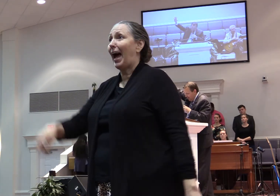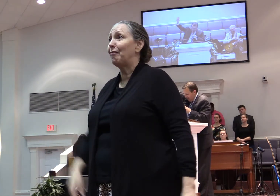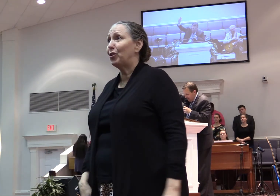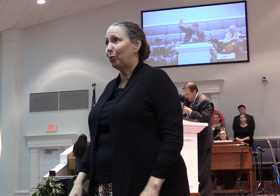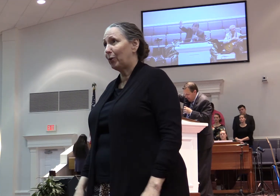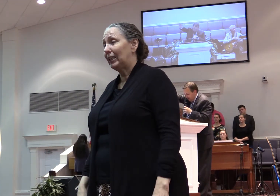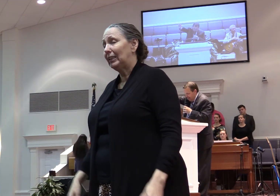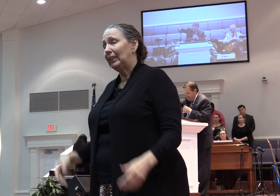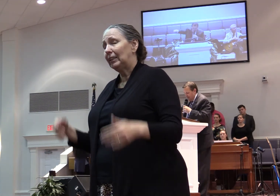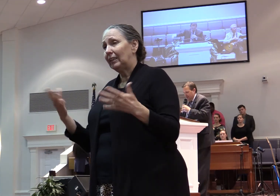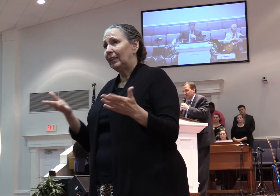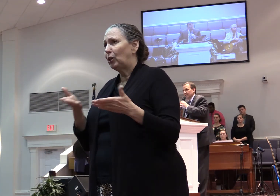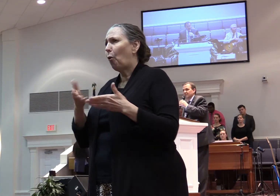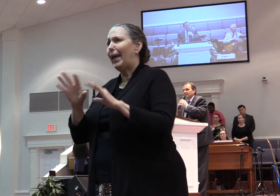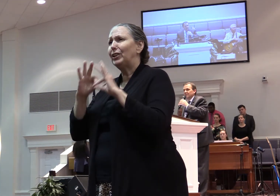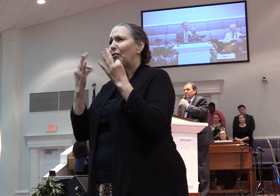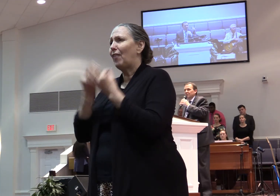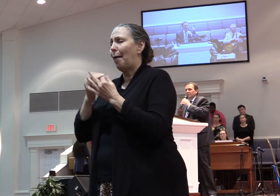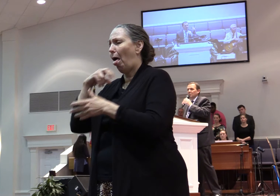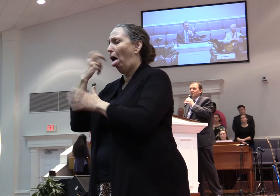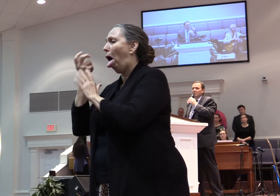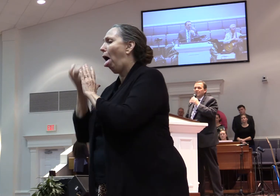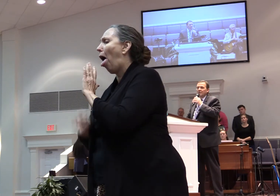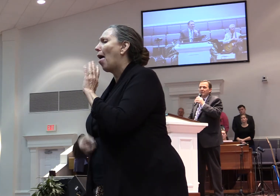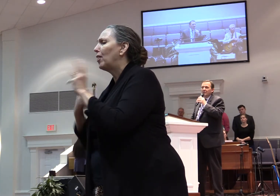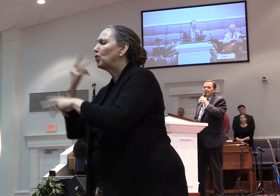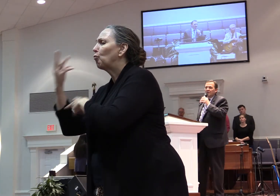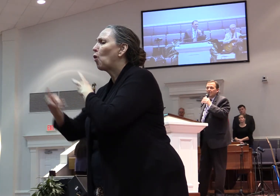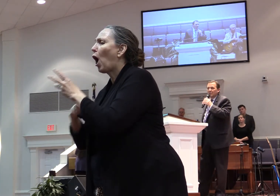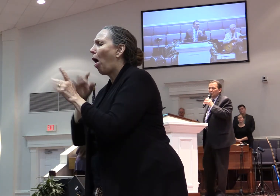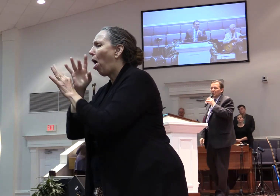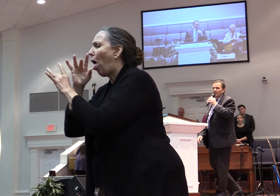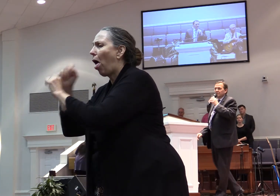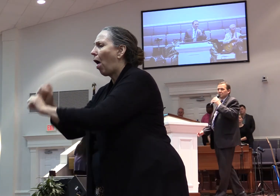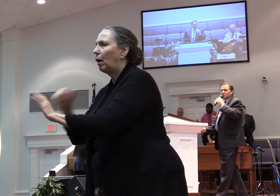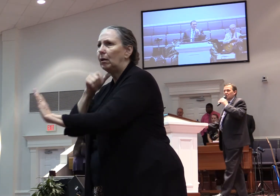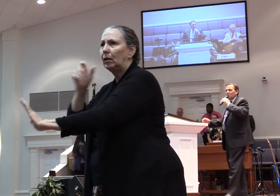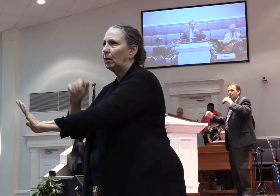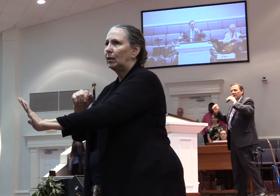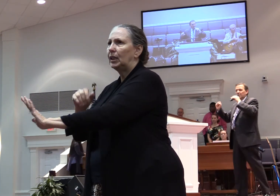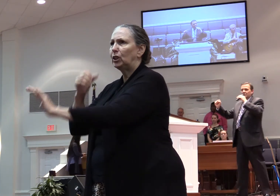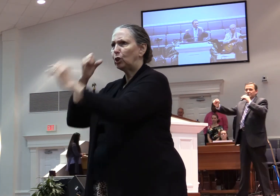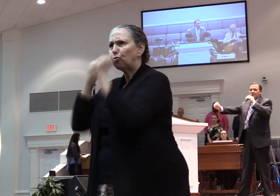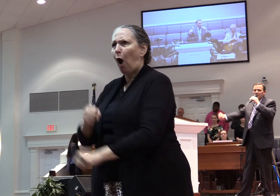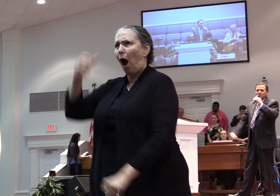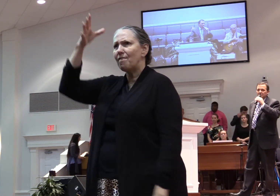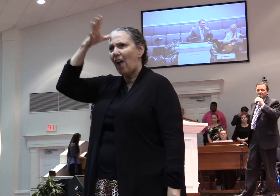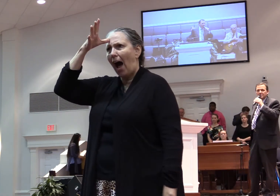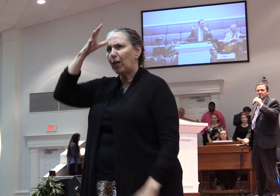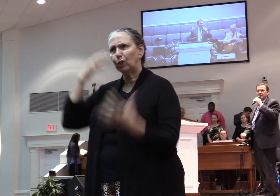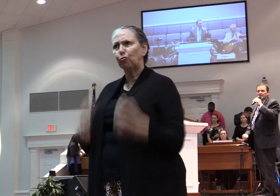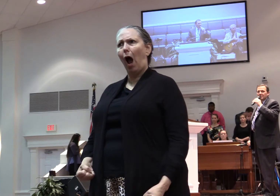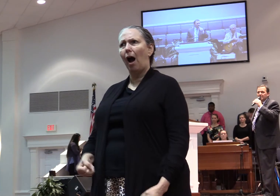don't have to let your family get entrenched in this perverted world. Right. We need some strong fathers and